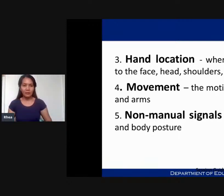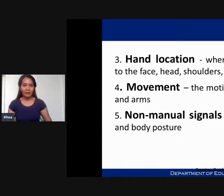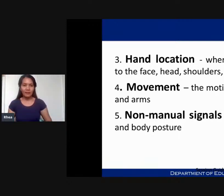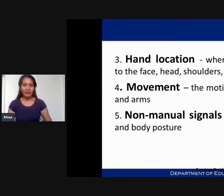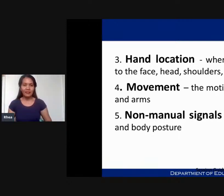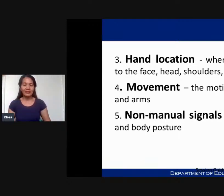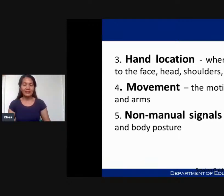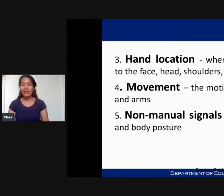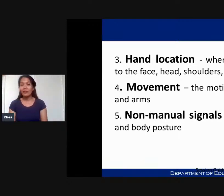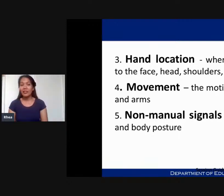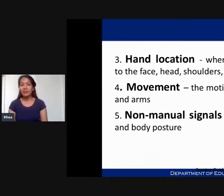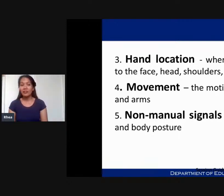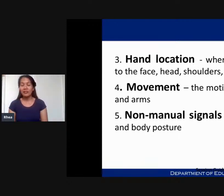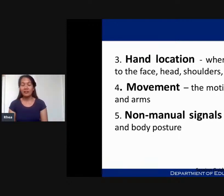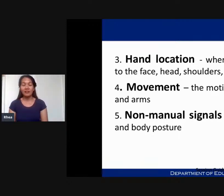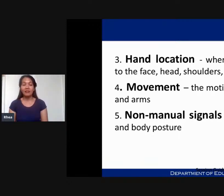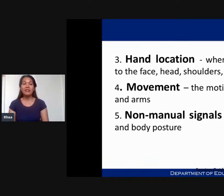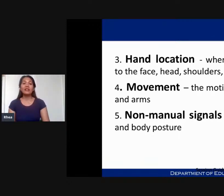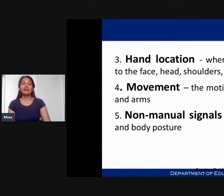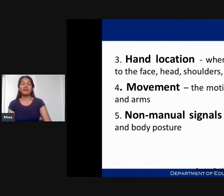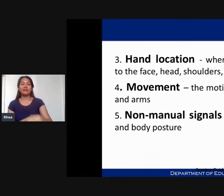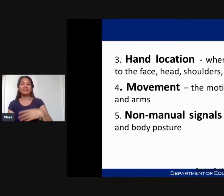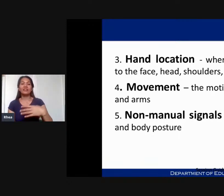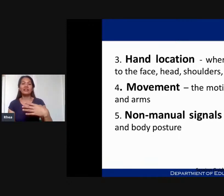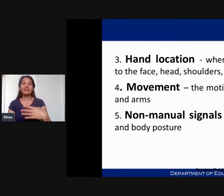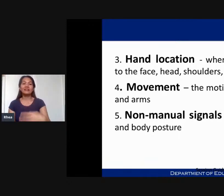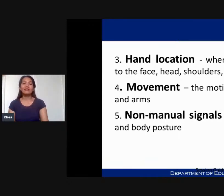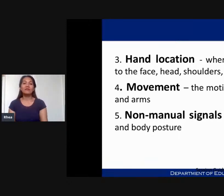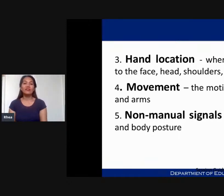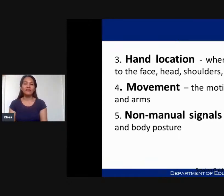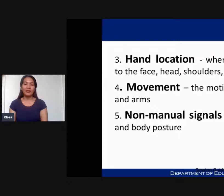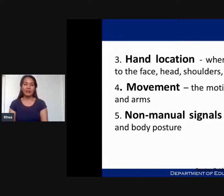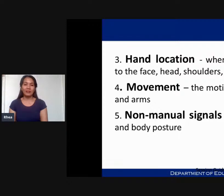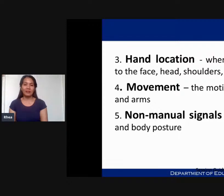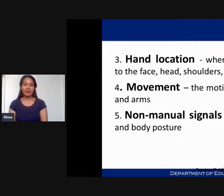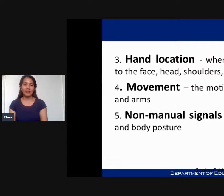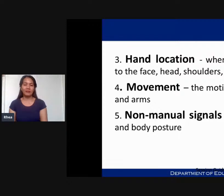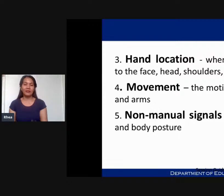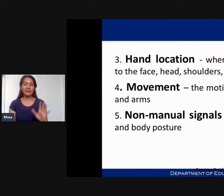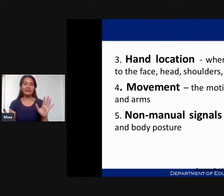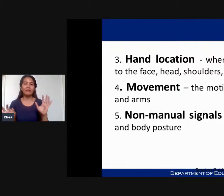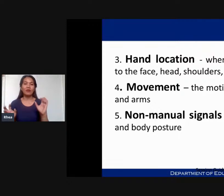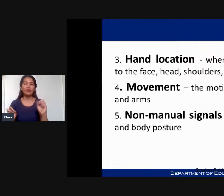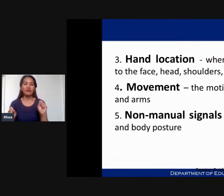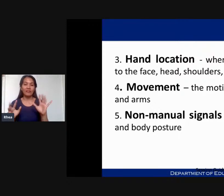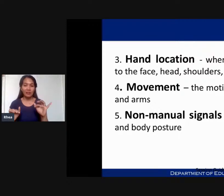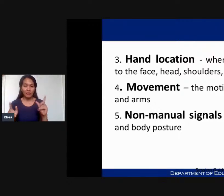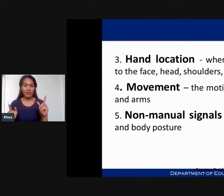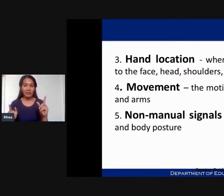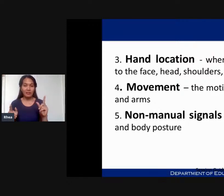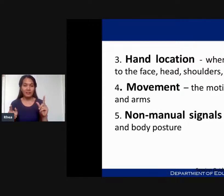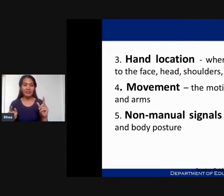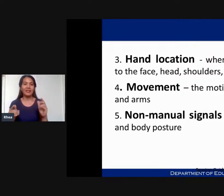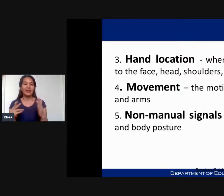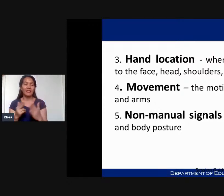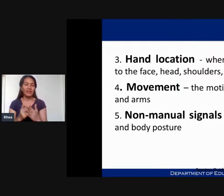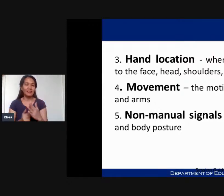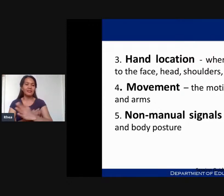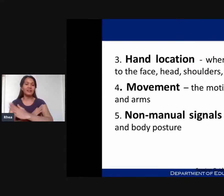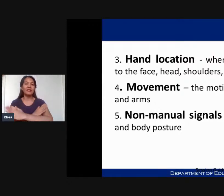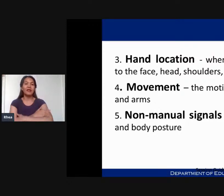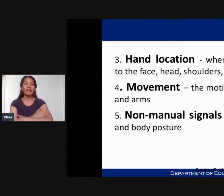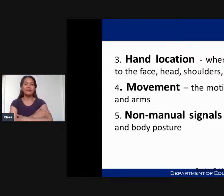the arms, and the torso. That is hand location. And the fourth is the movement, which is the motion of